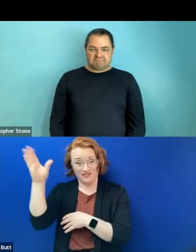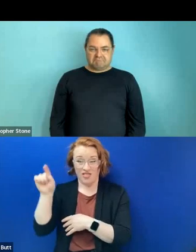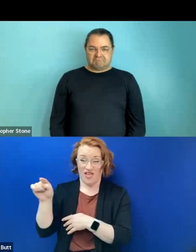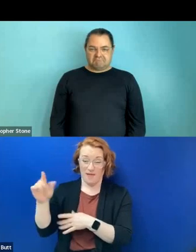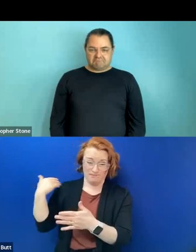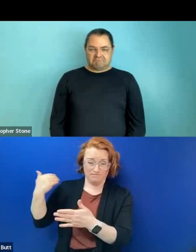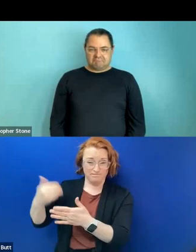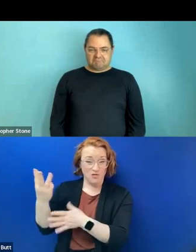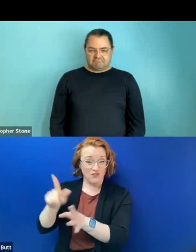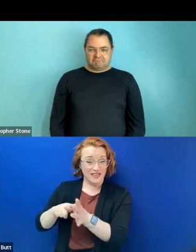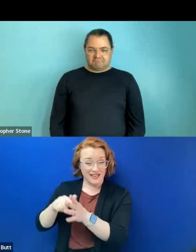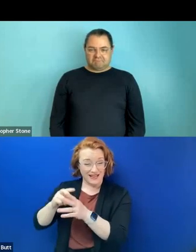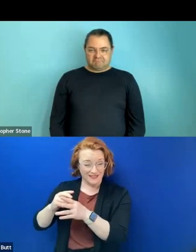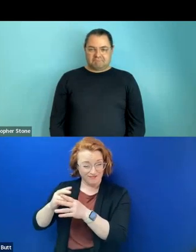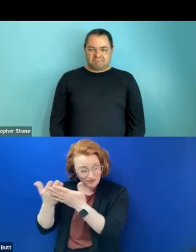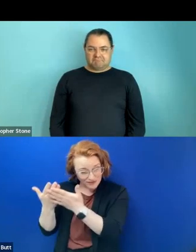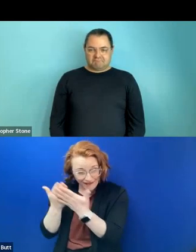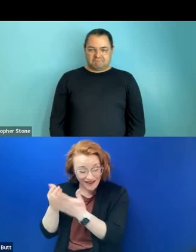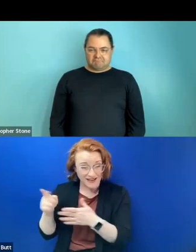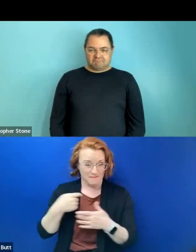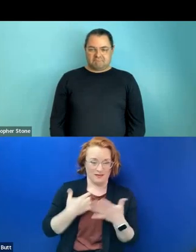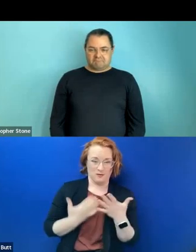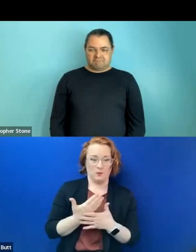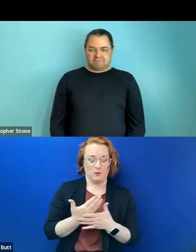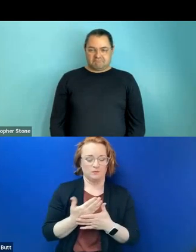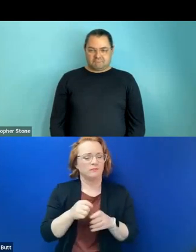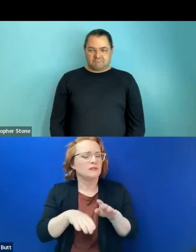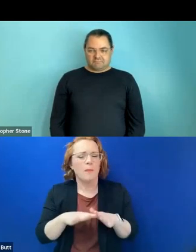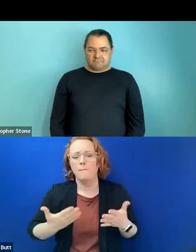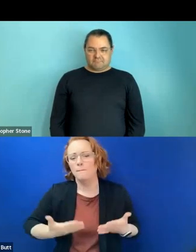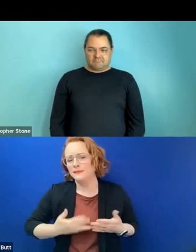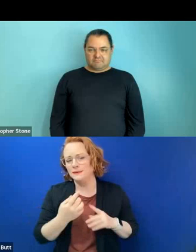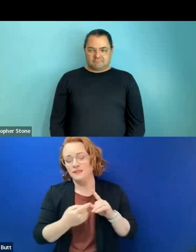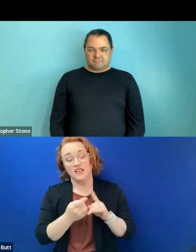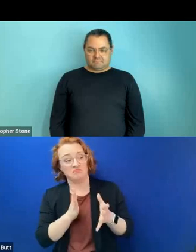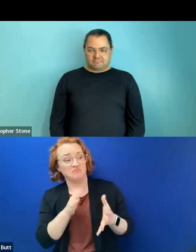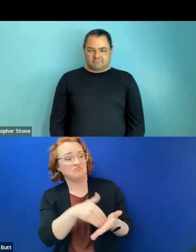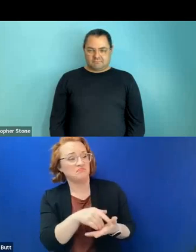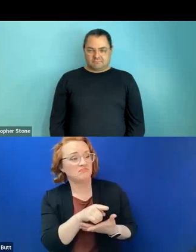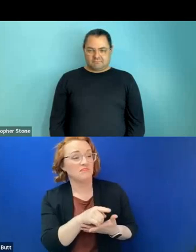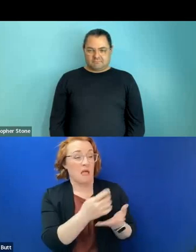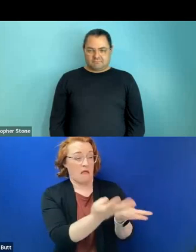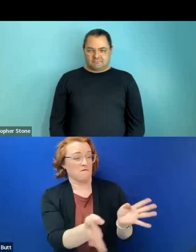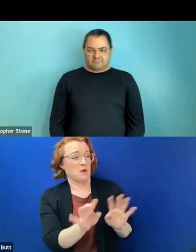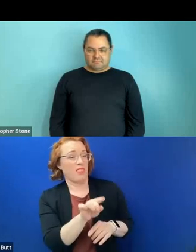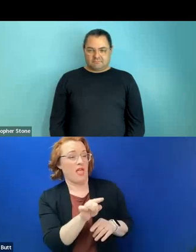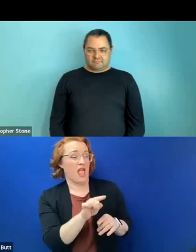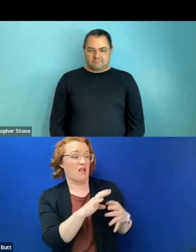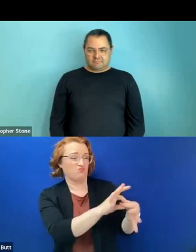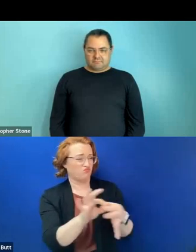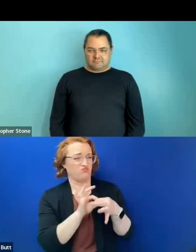has had it for 3 years. The same with a business meeting. I might go into a business meeting where everybody in the room knows each